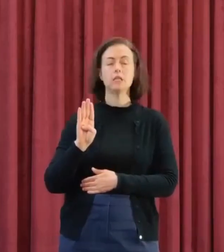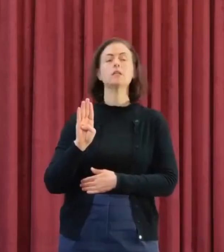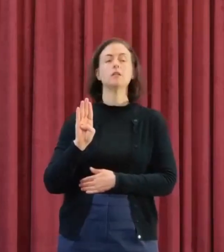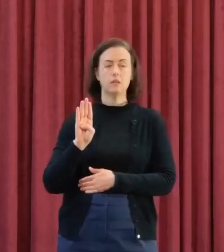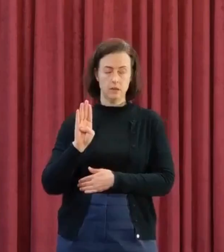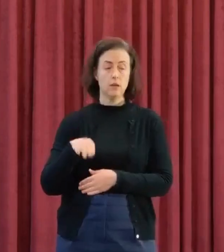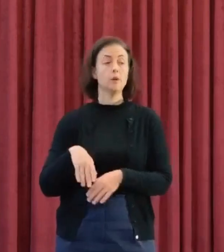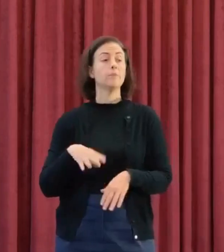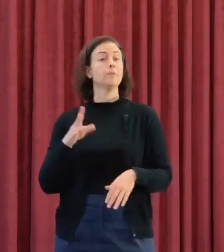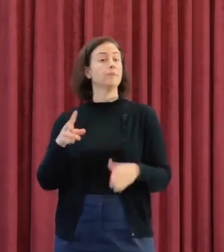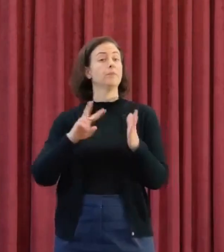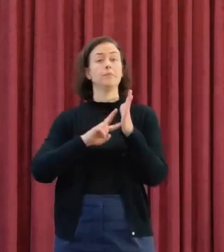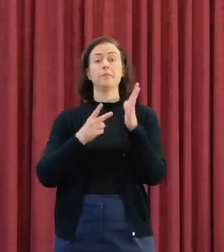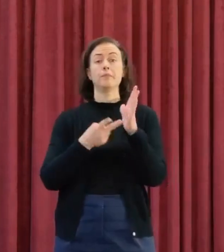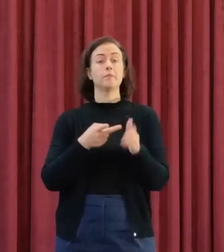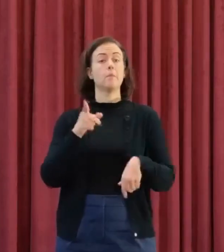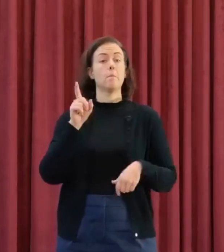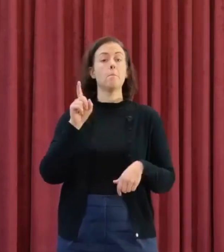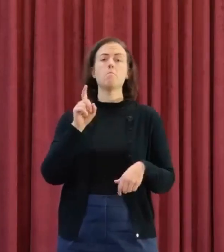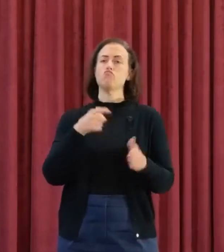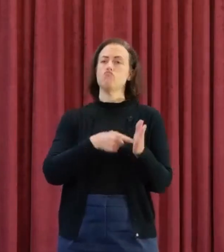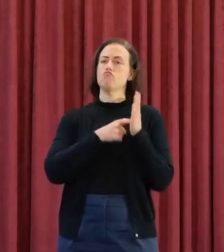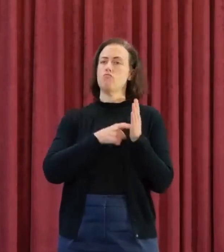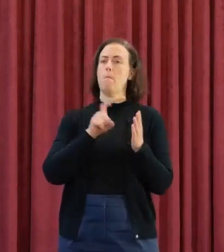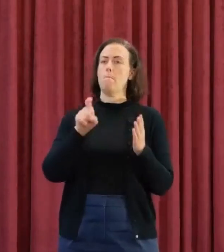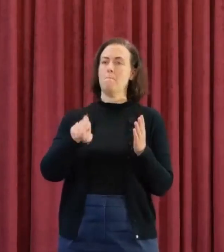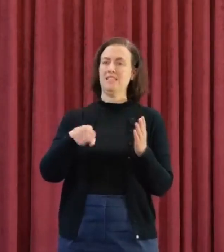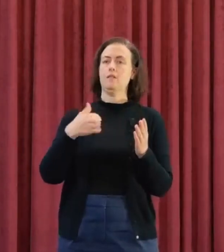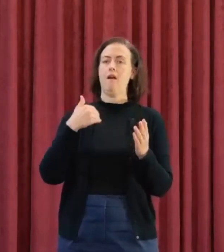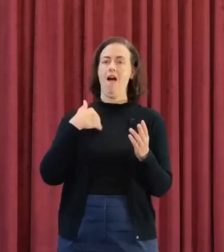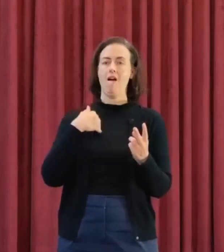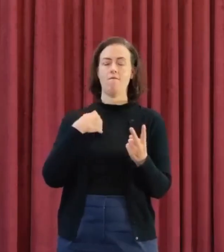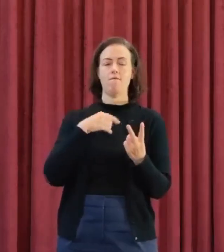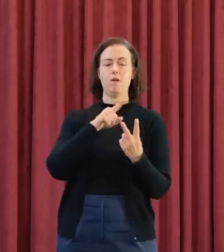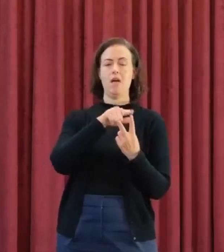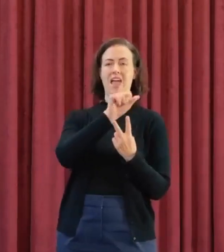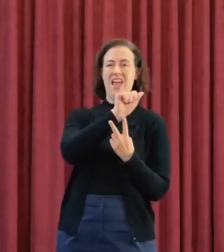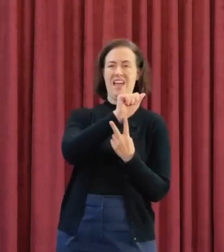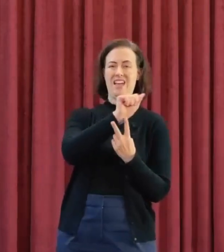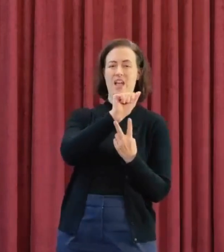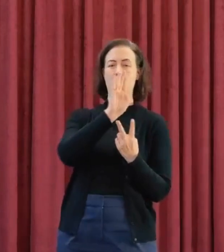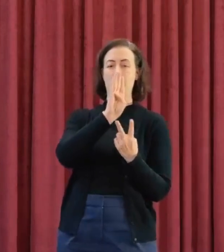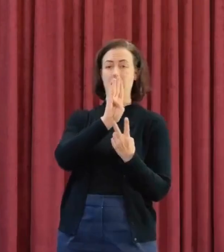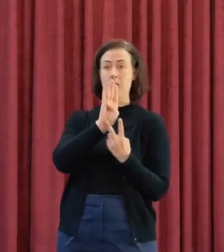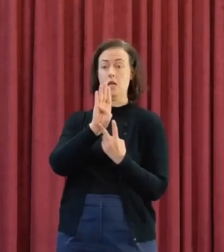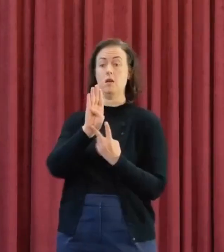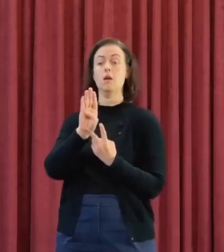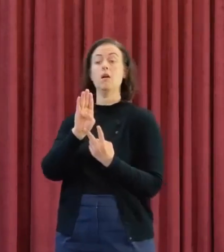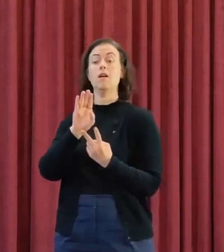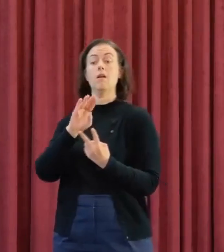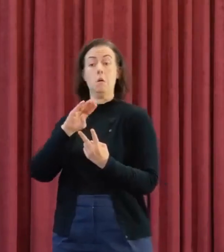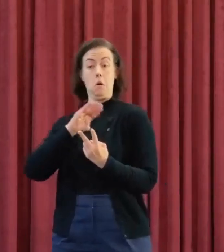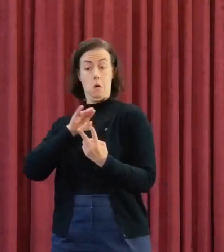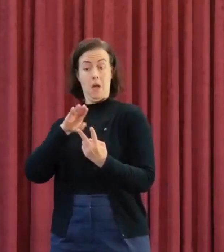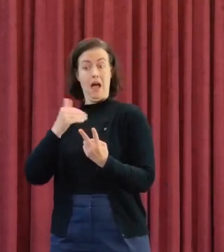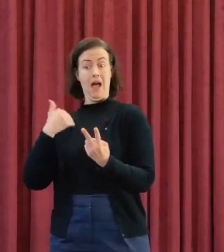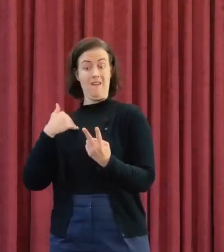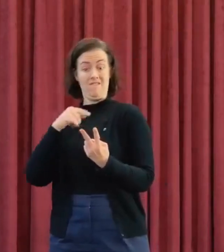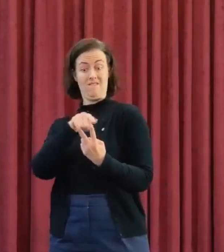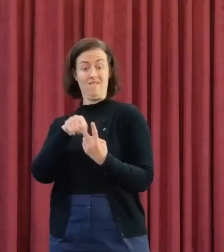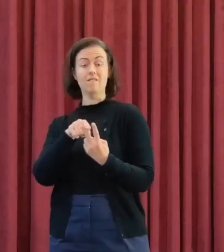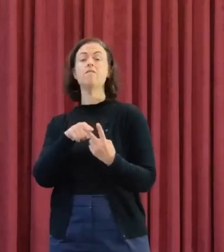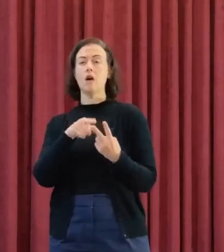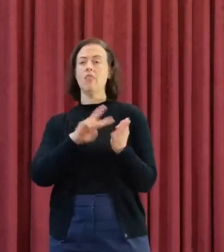So you need to have A and B to join Medicare Advantage plan. So everybody basically needs to pay these